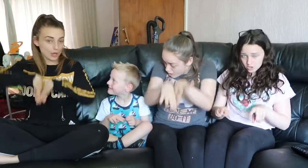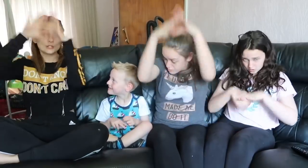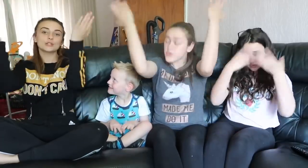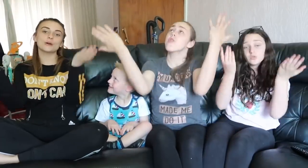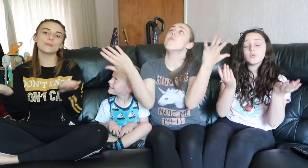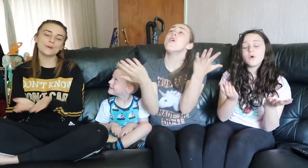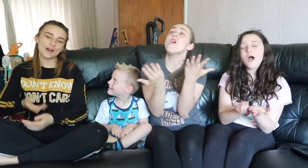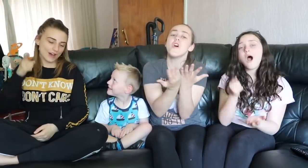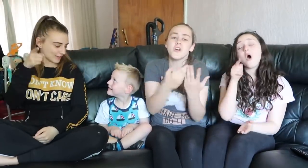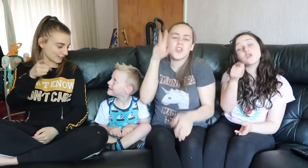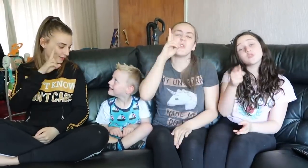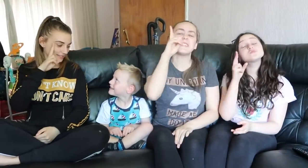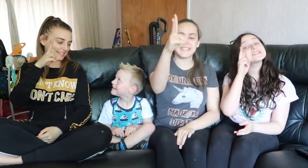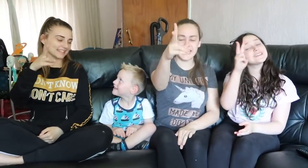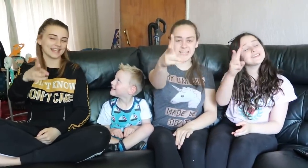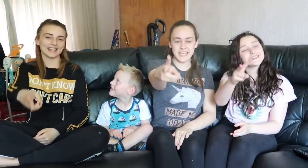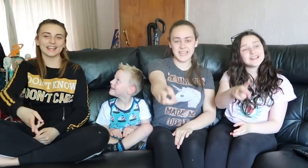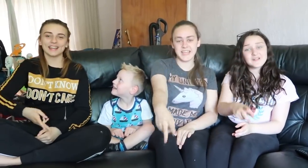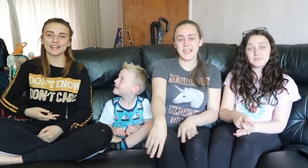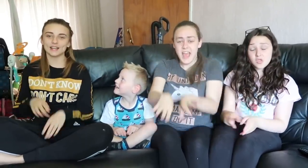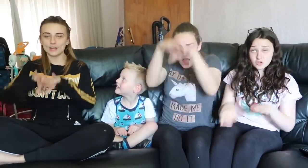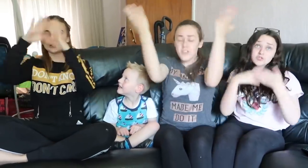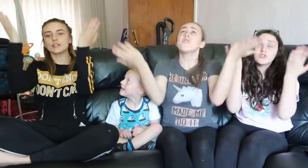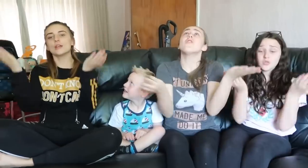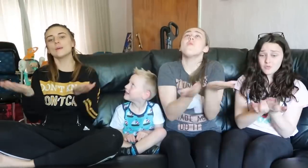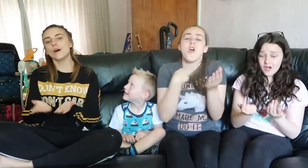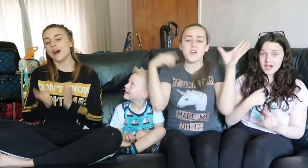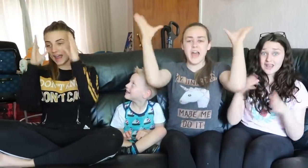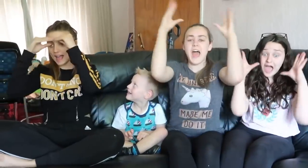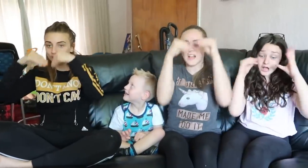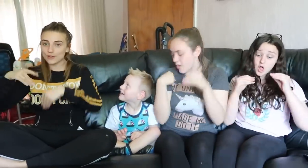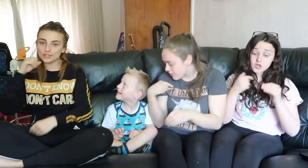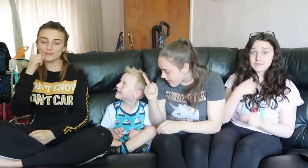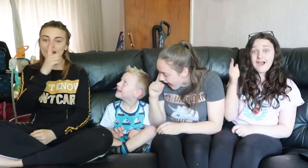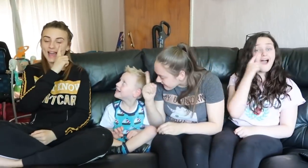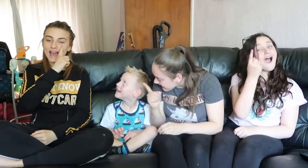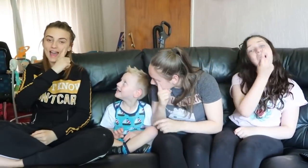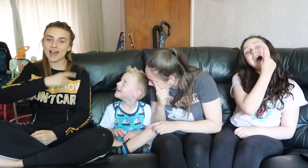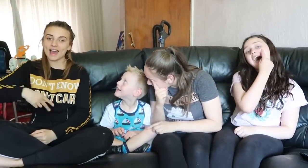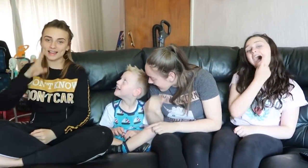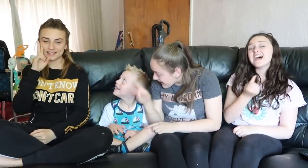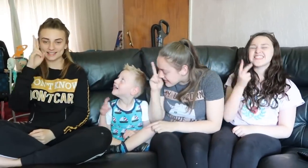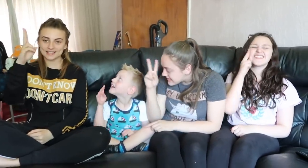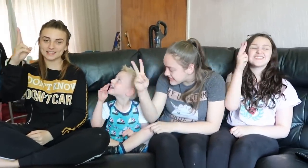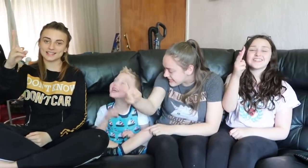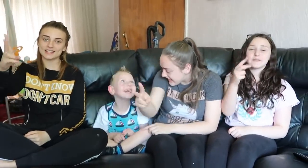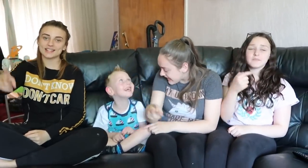To the world you see. To the world I close my eyes to see.